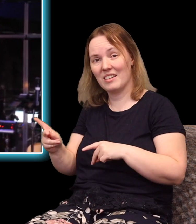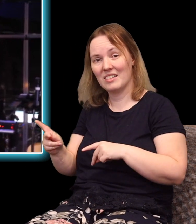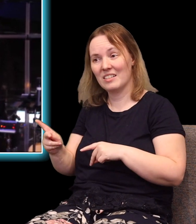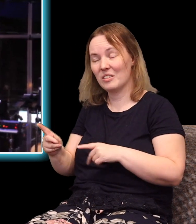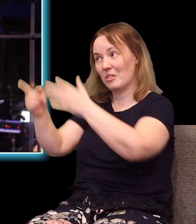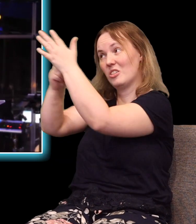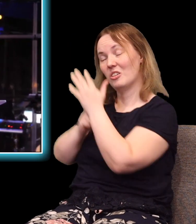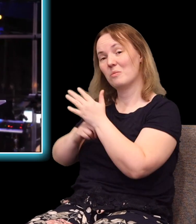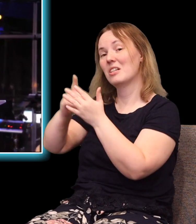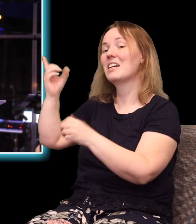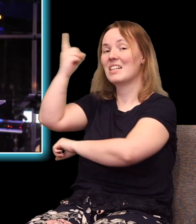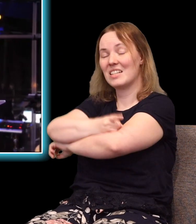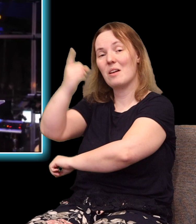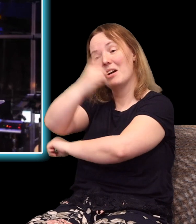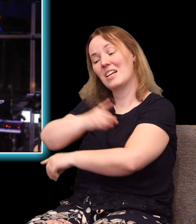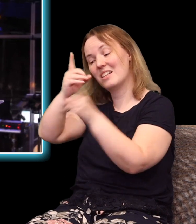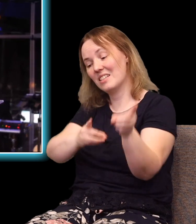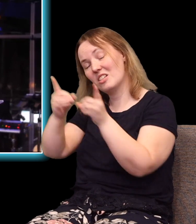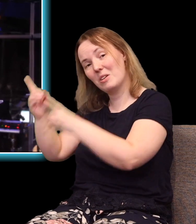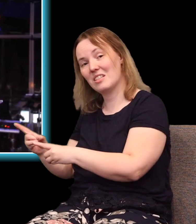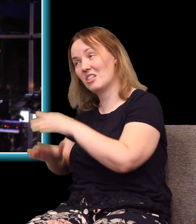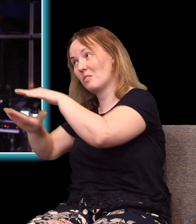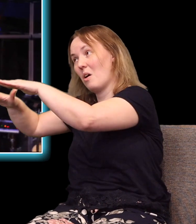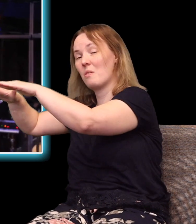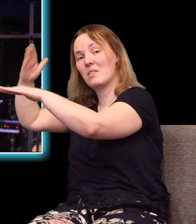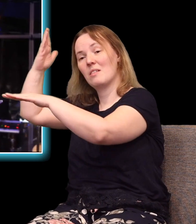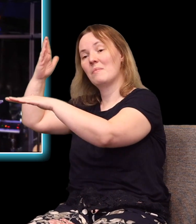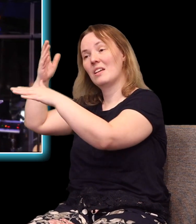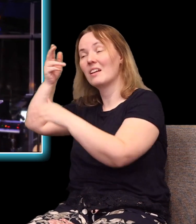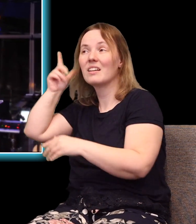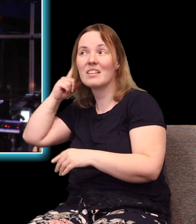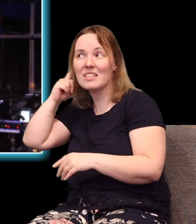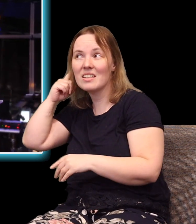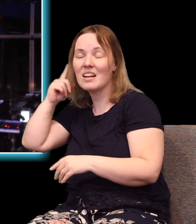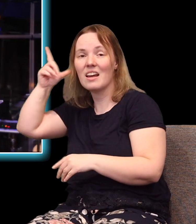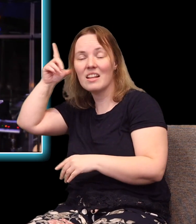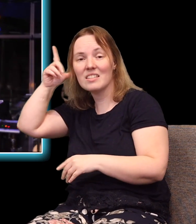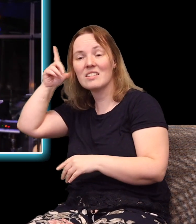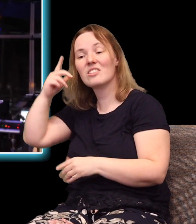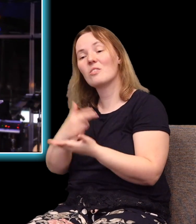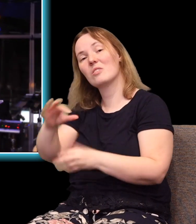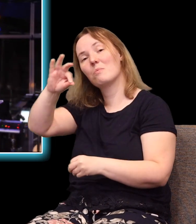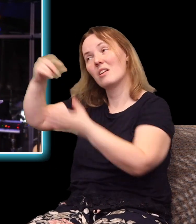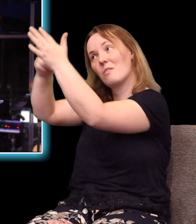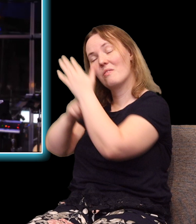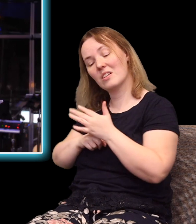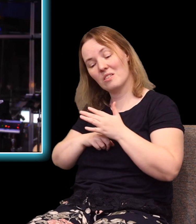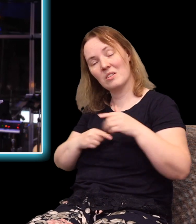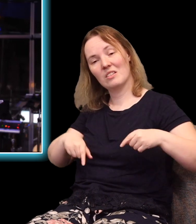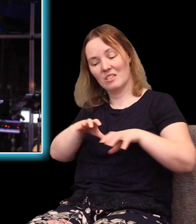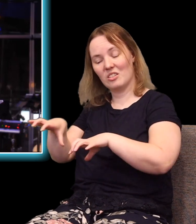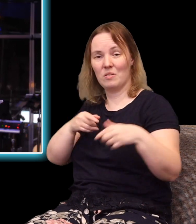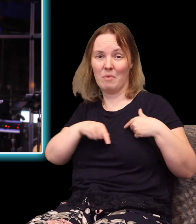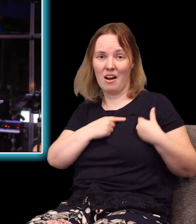every single day, decision by decision, day by day. As I just walk with Him, hear the Holy Spirit, obey Him, He reveals to me what He's doing in my